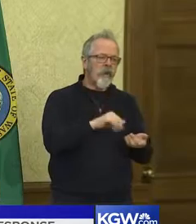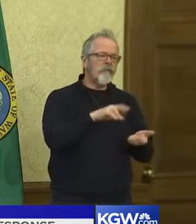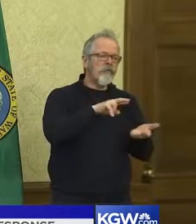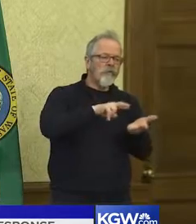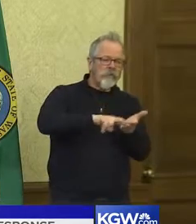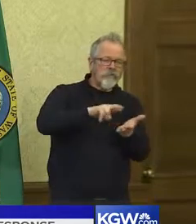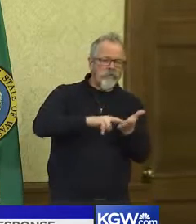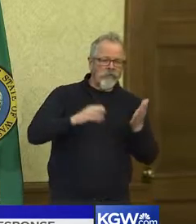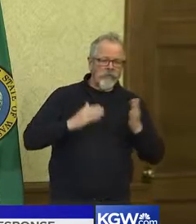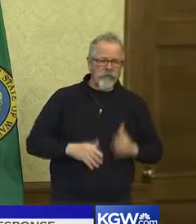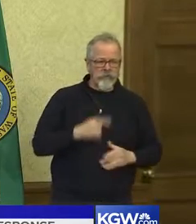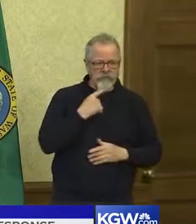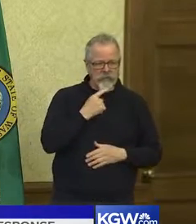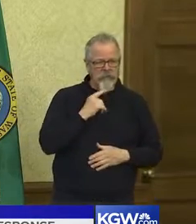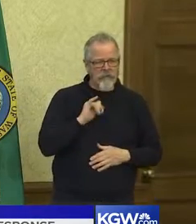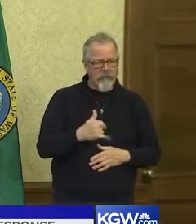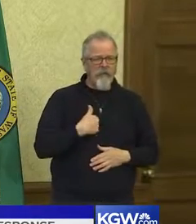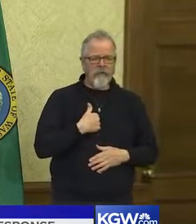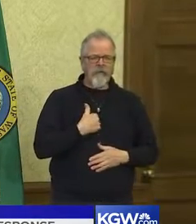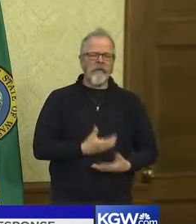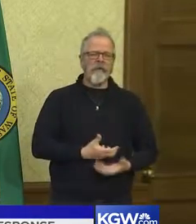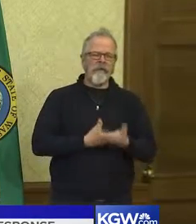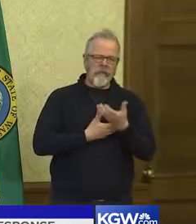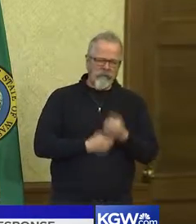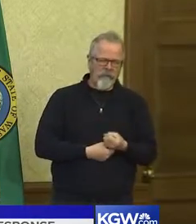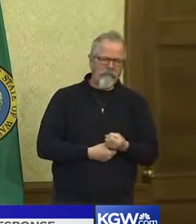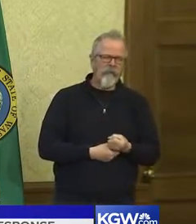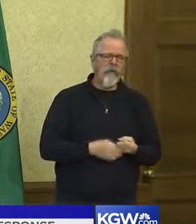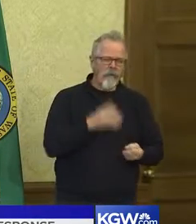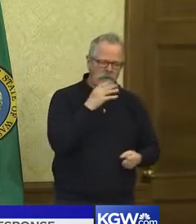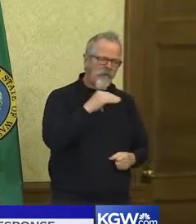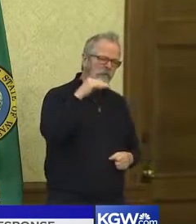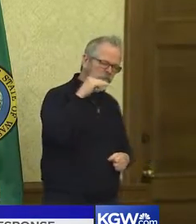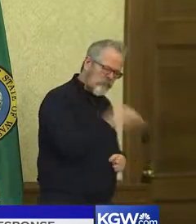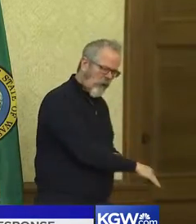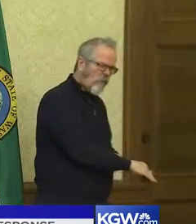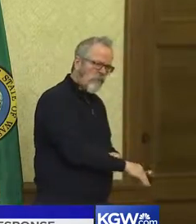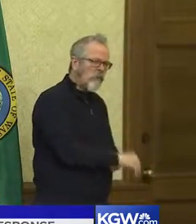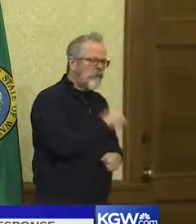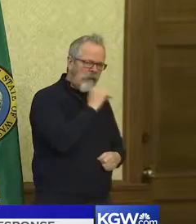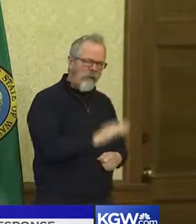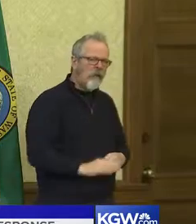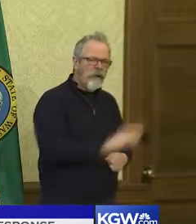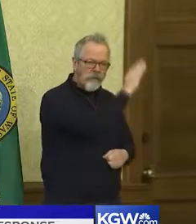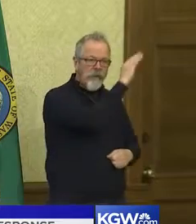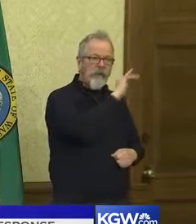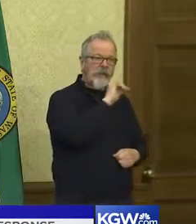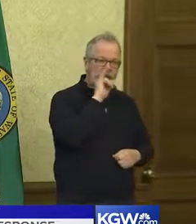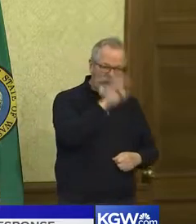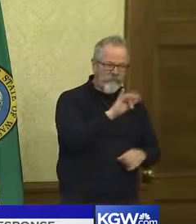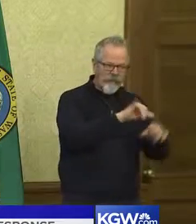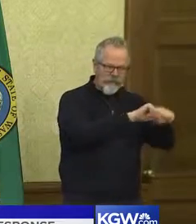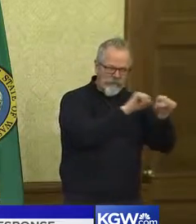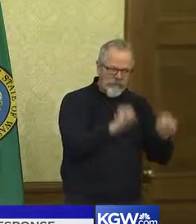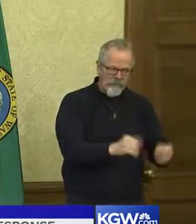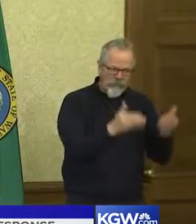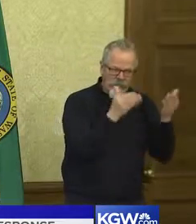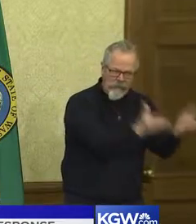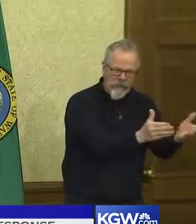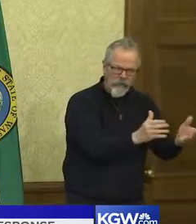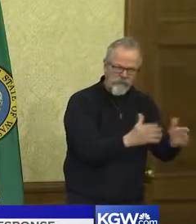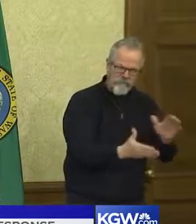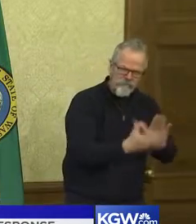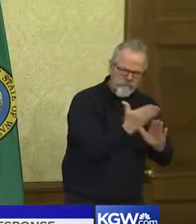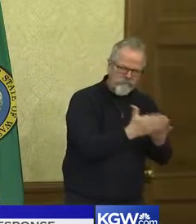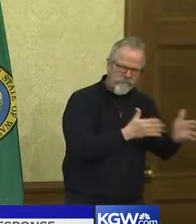at the graphs, it is much lower than it is today. And it's going to take a considerable period of time for that curve to get